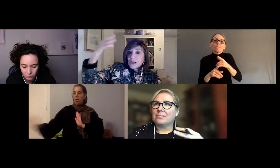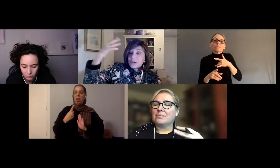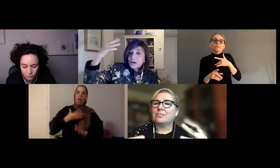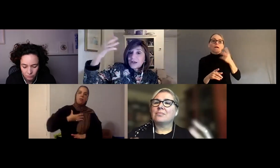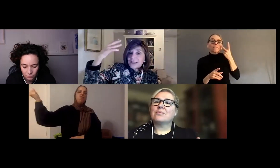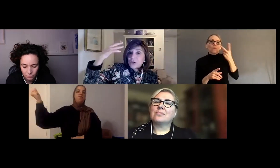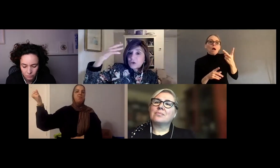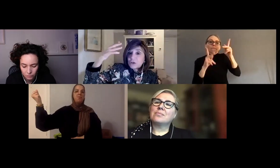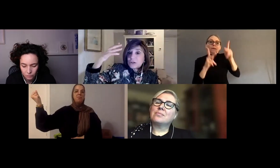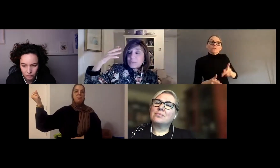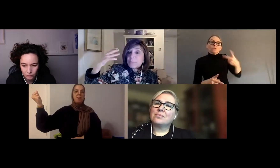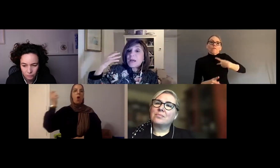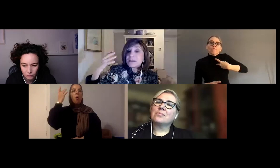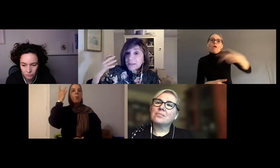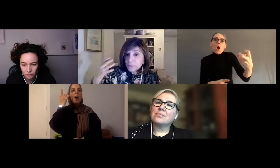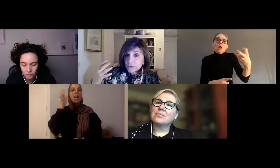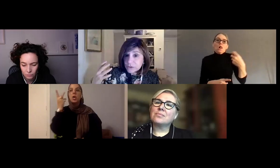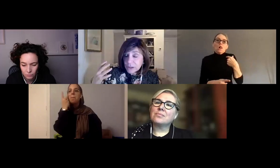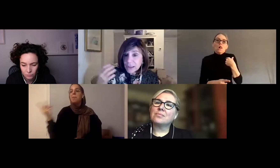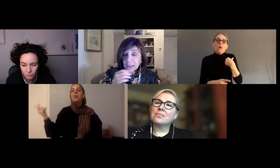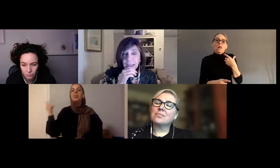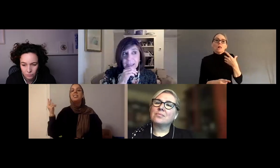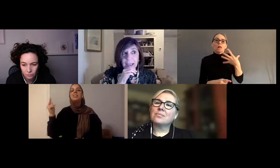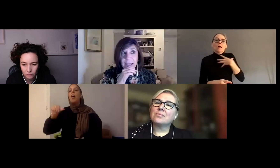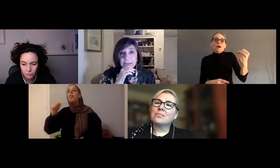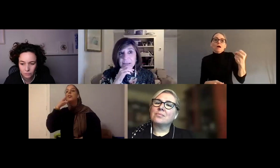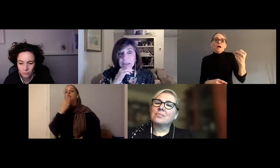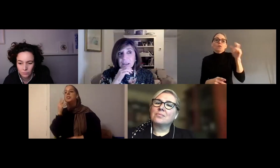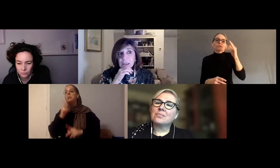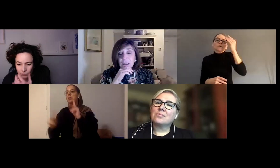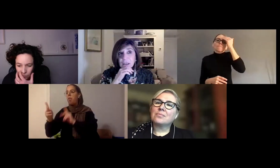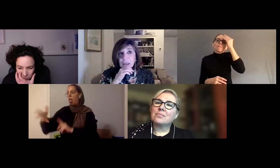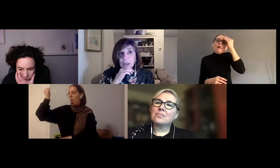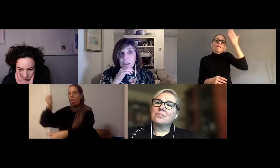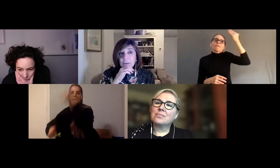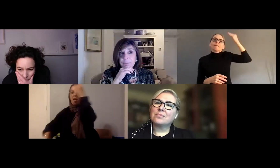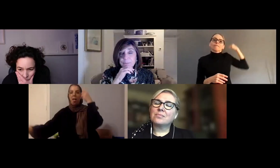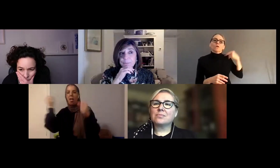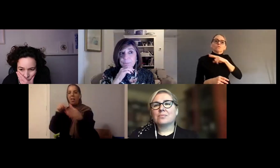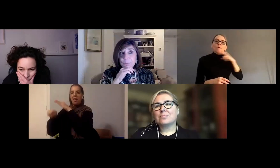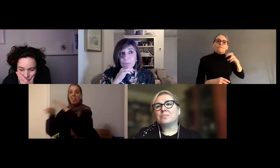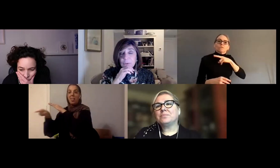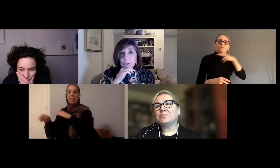Shoah in her body language. And